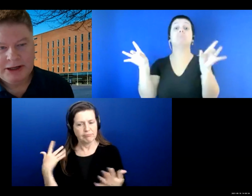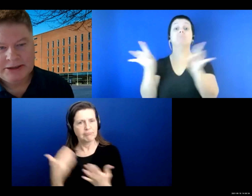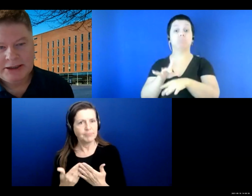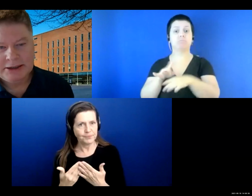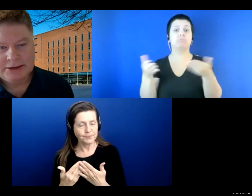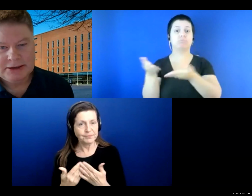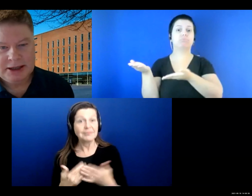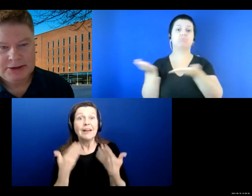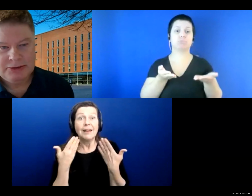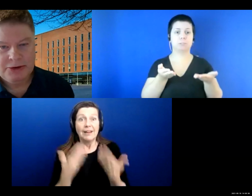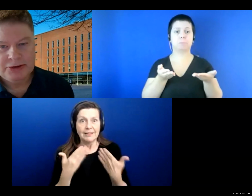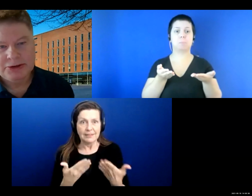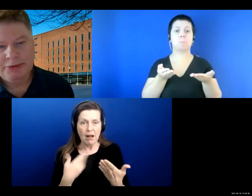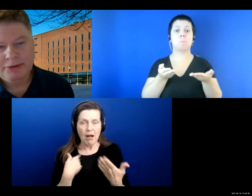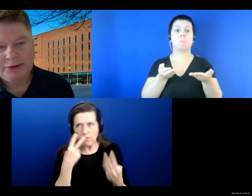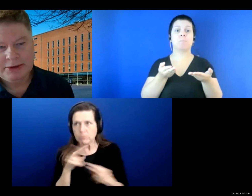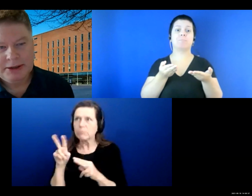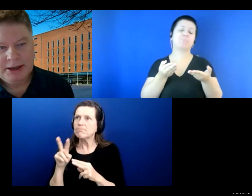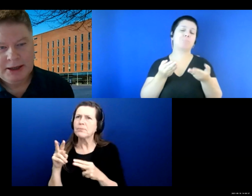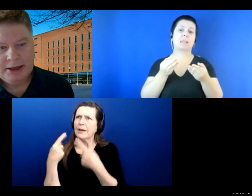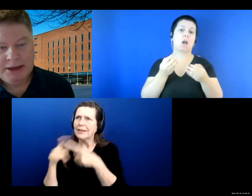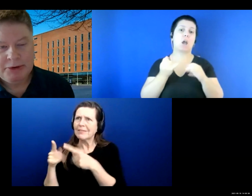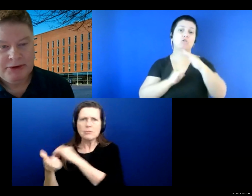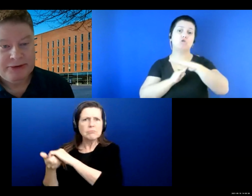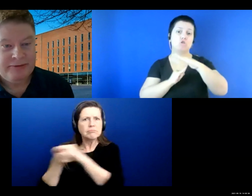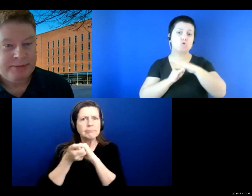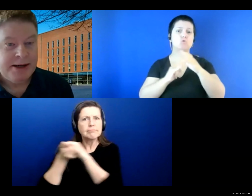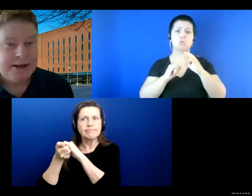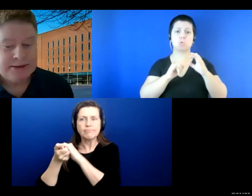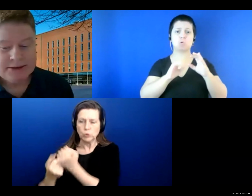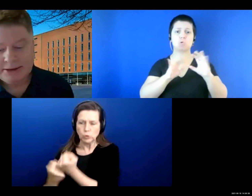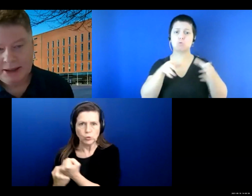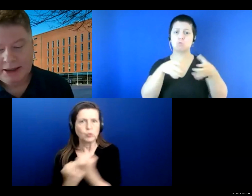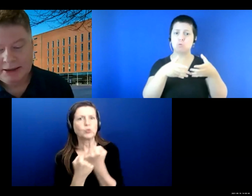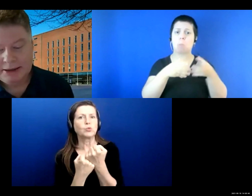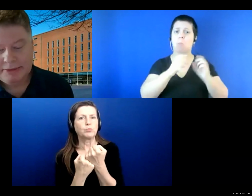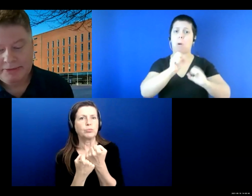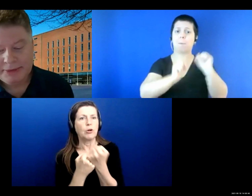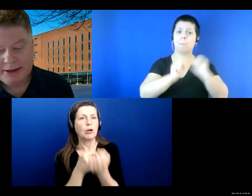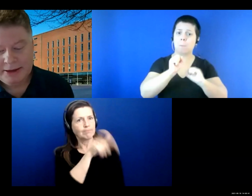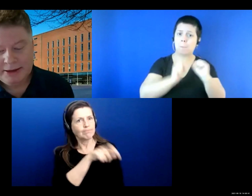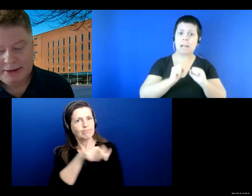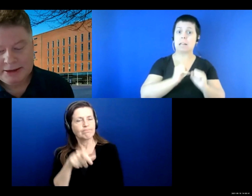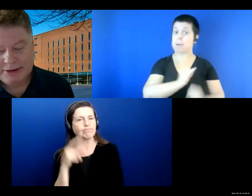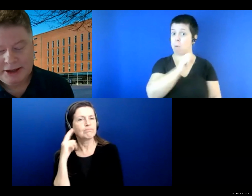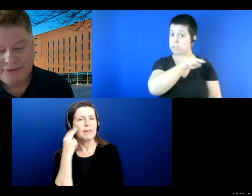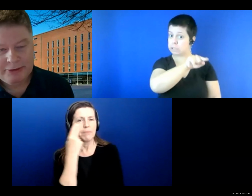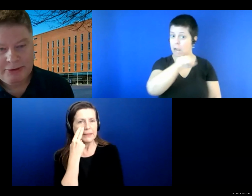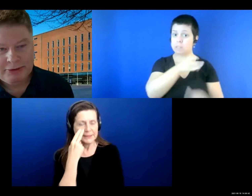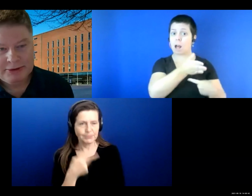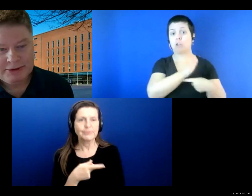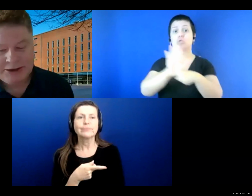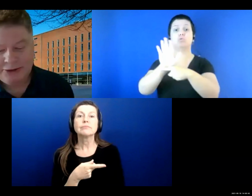important organizations that work to support people with deafblindness. And the session is